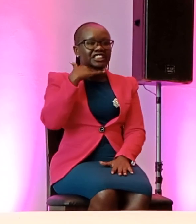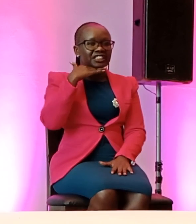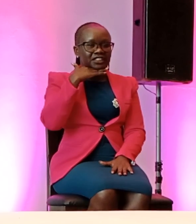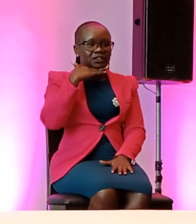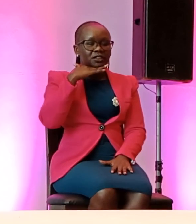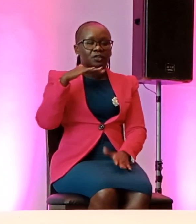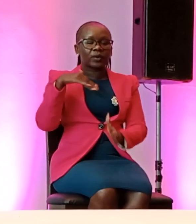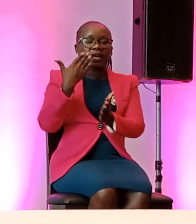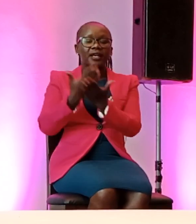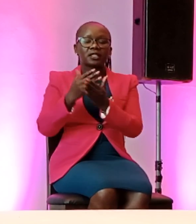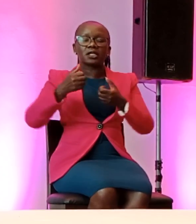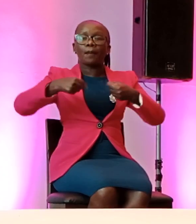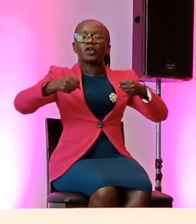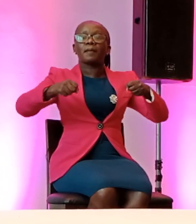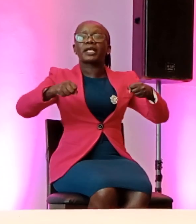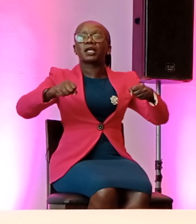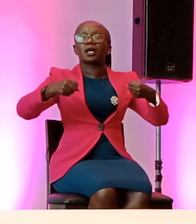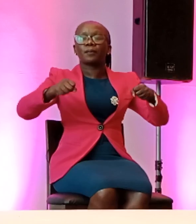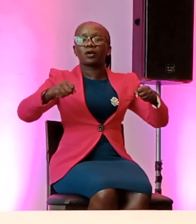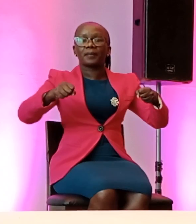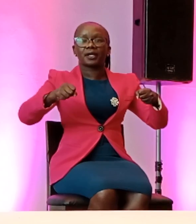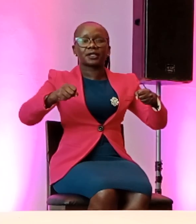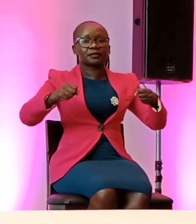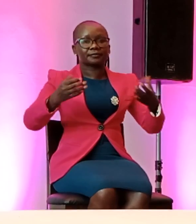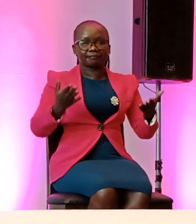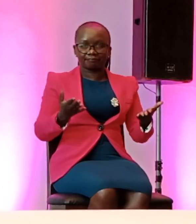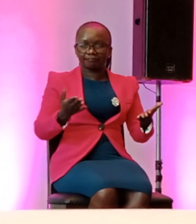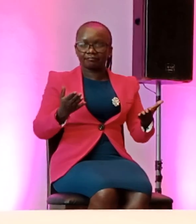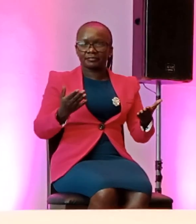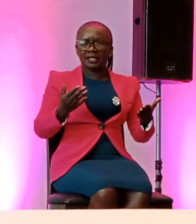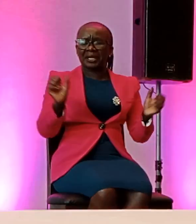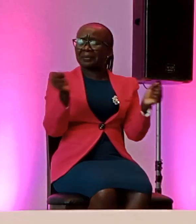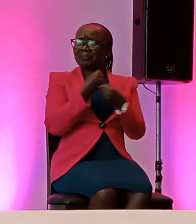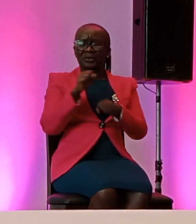just alighted on a motorbike. You are a big.